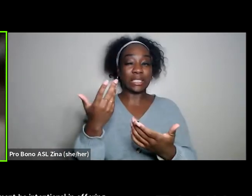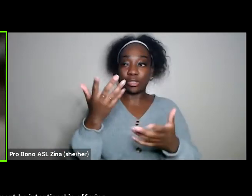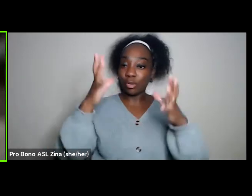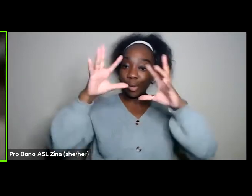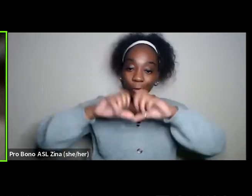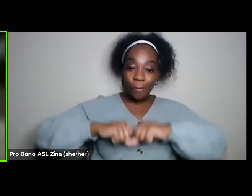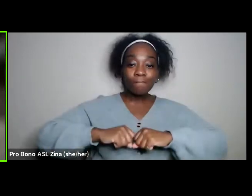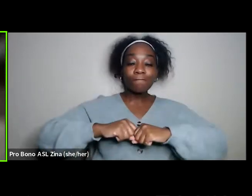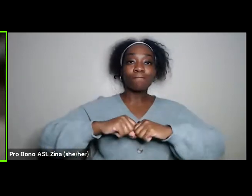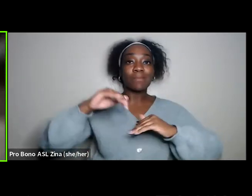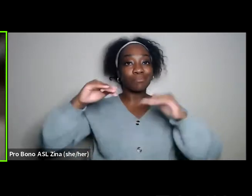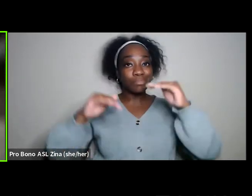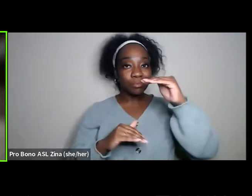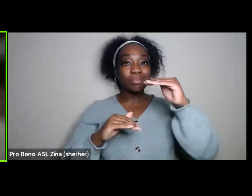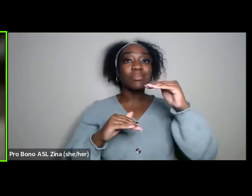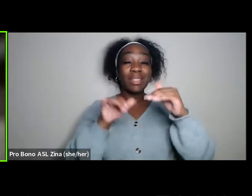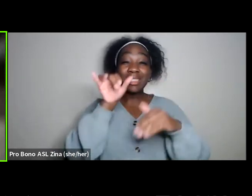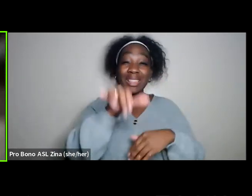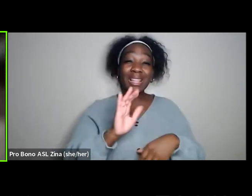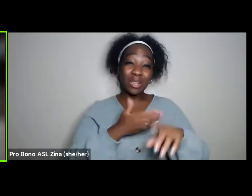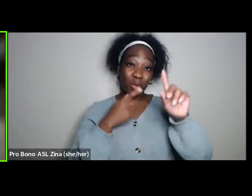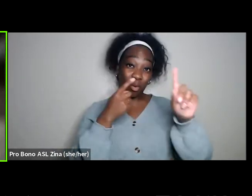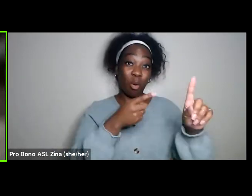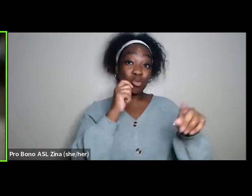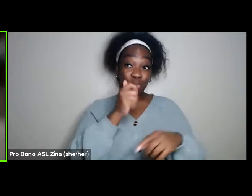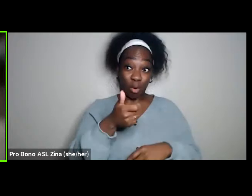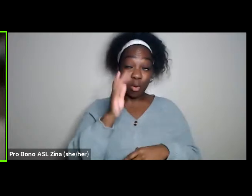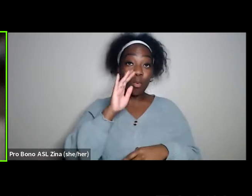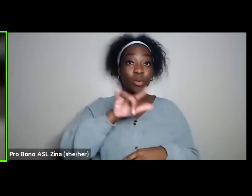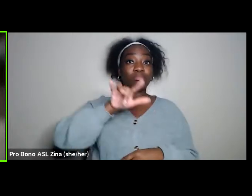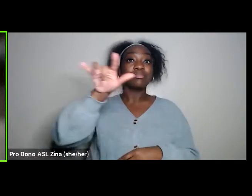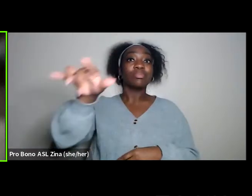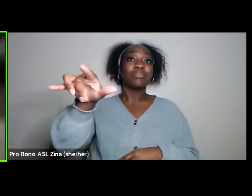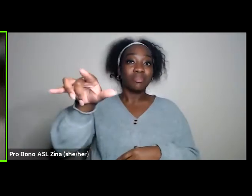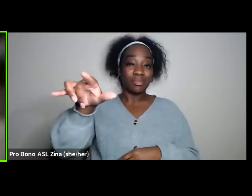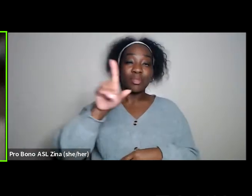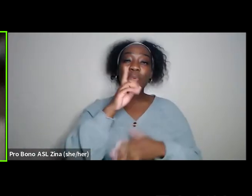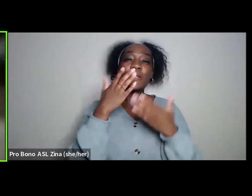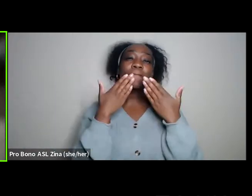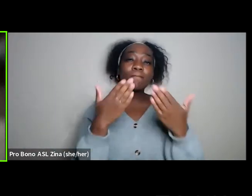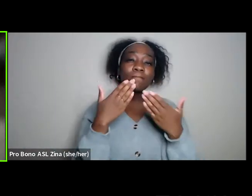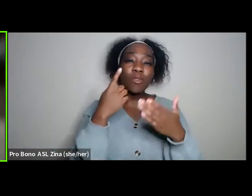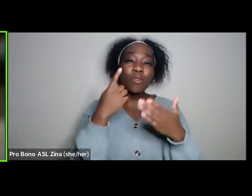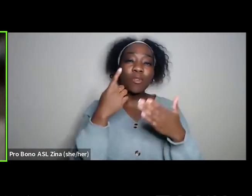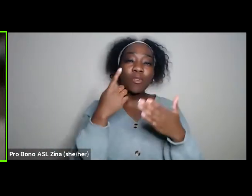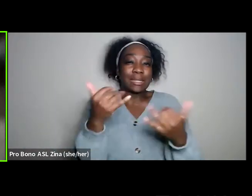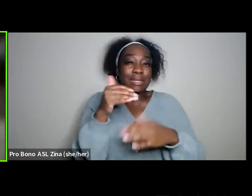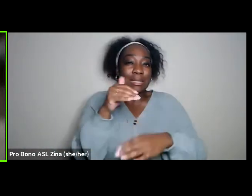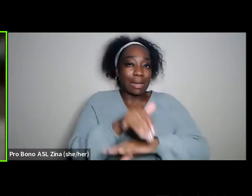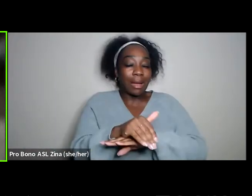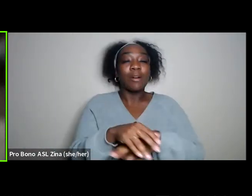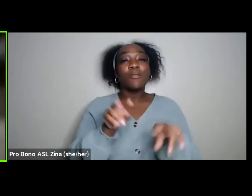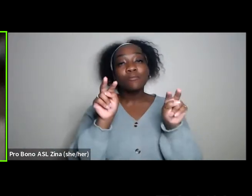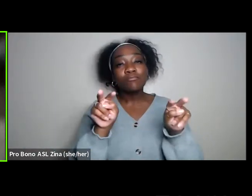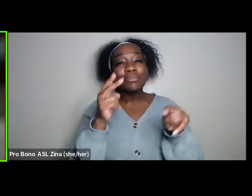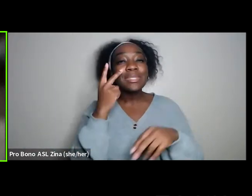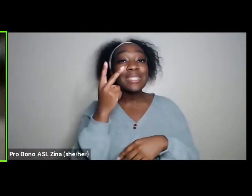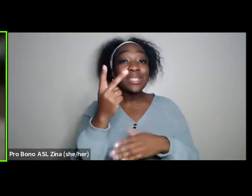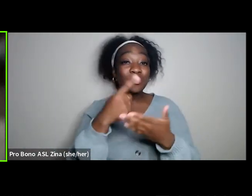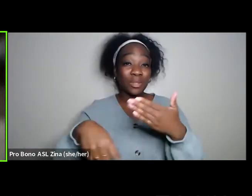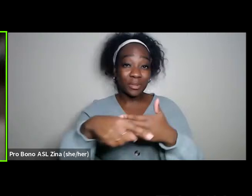And very, very grateful for this space with you all tonight, and look forward to seeing you next